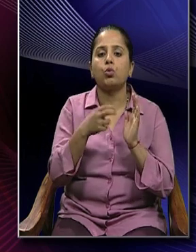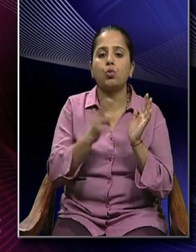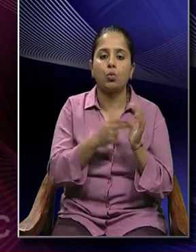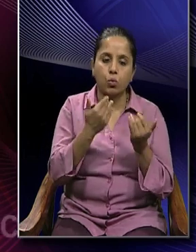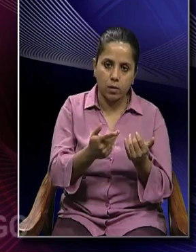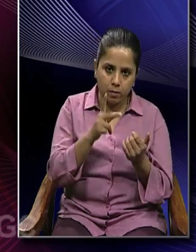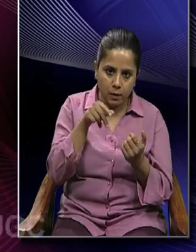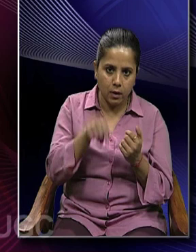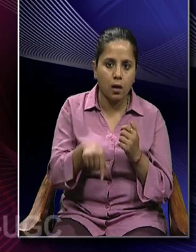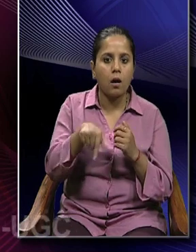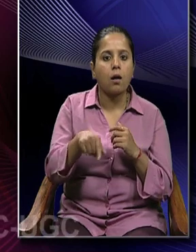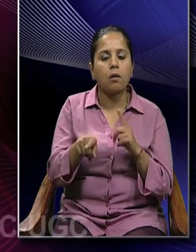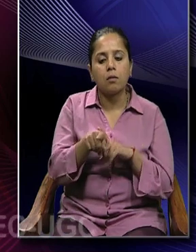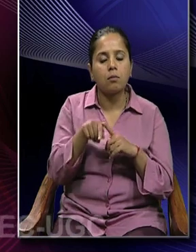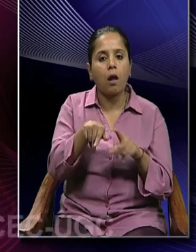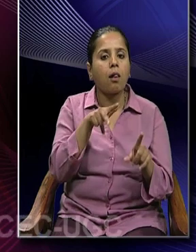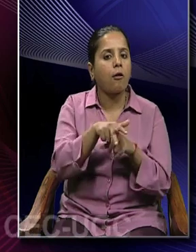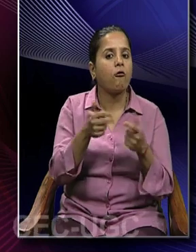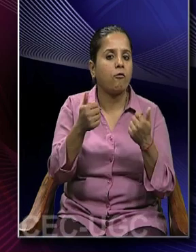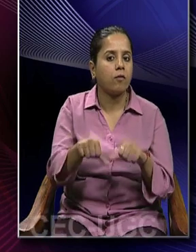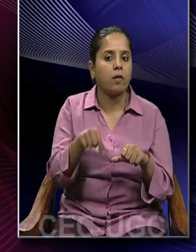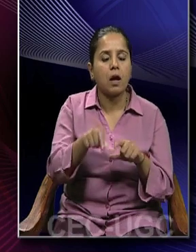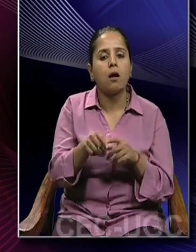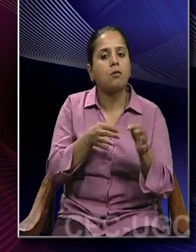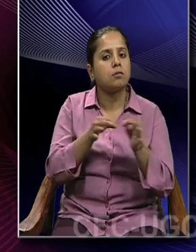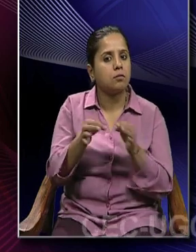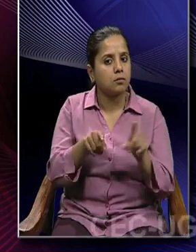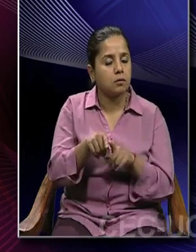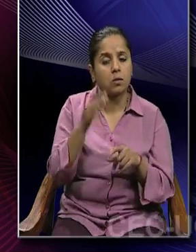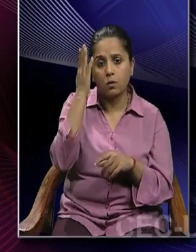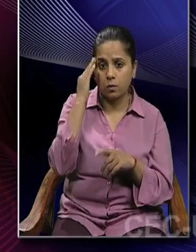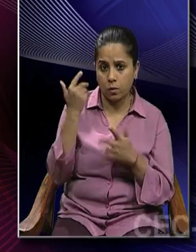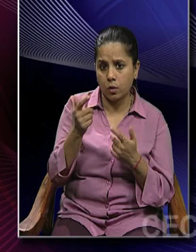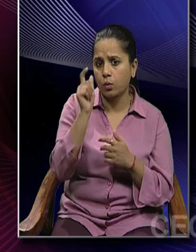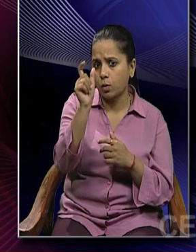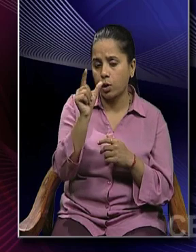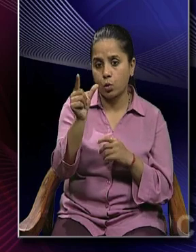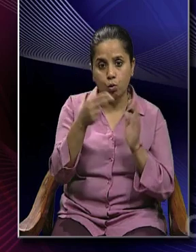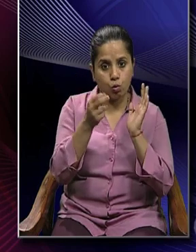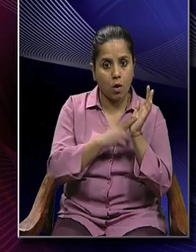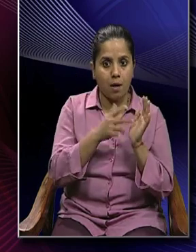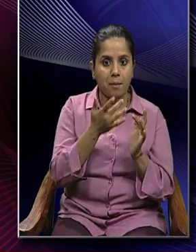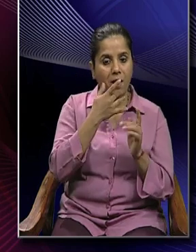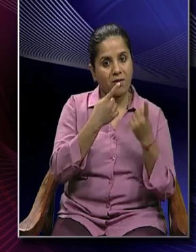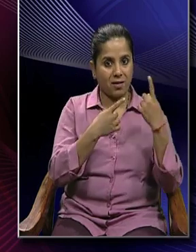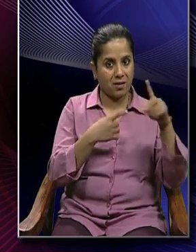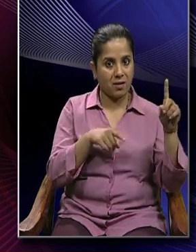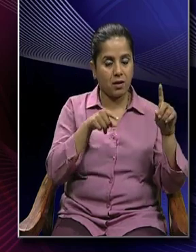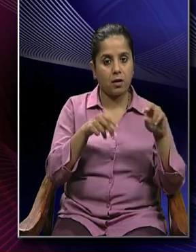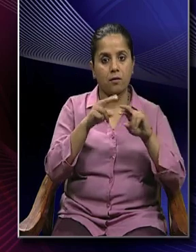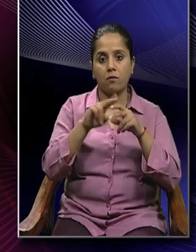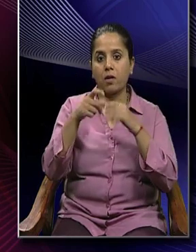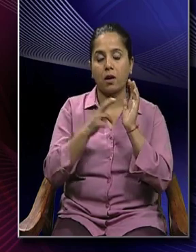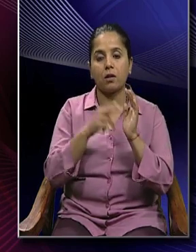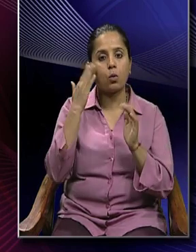is indestructible. So, he in a way tried to define that why the word union was preferred instead of federation,